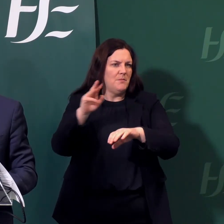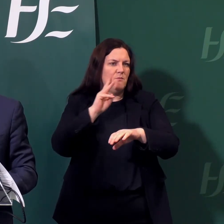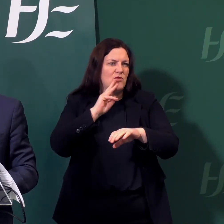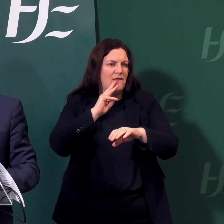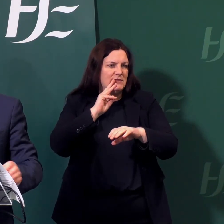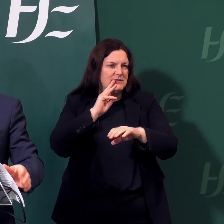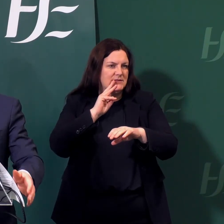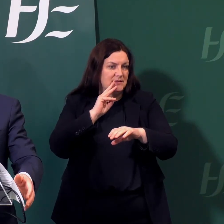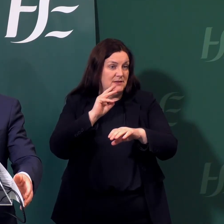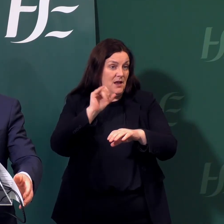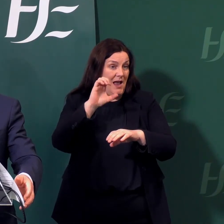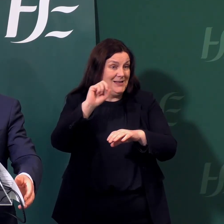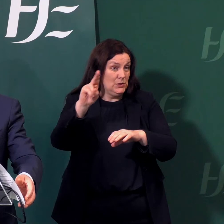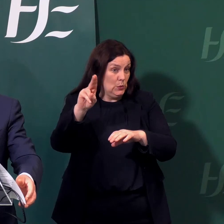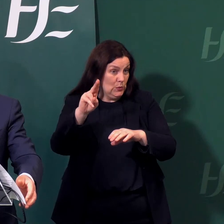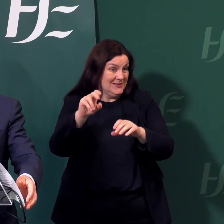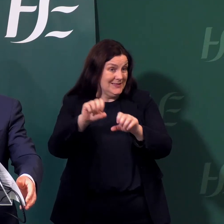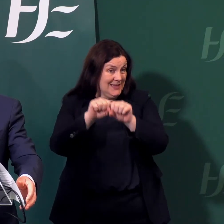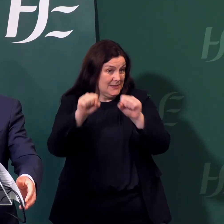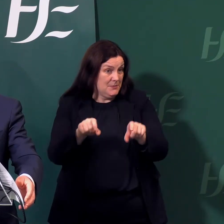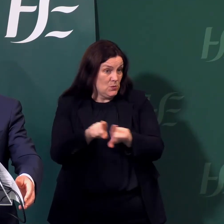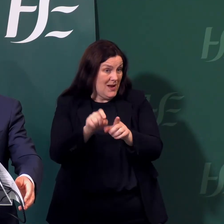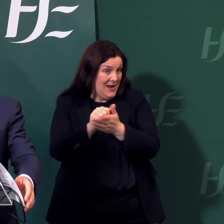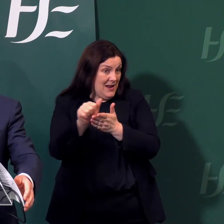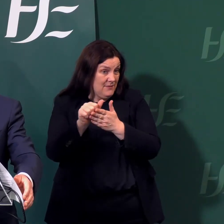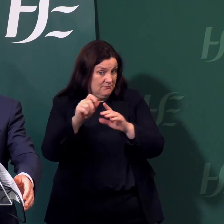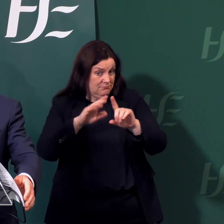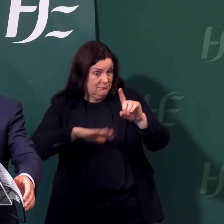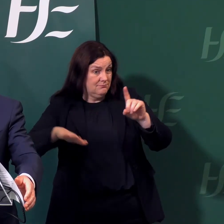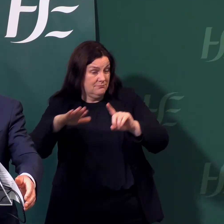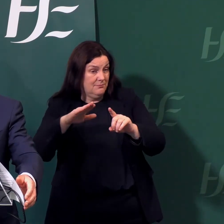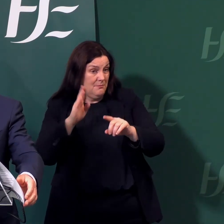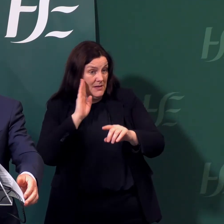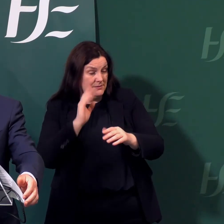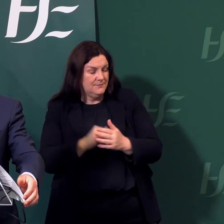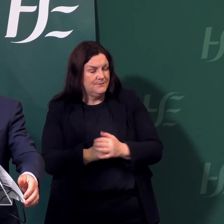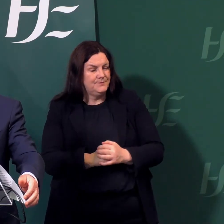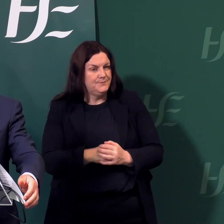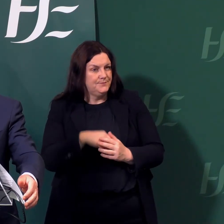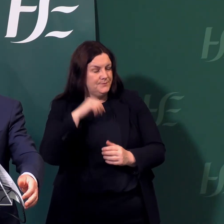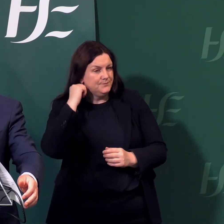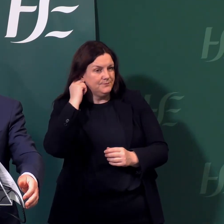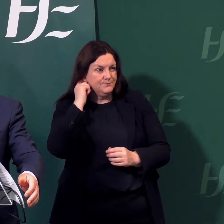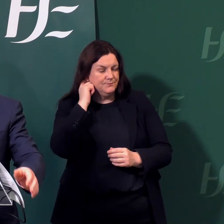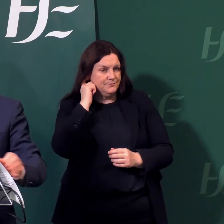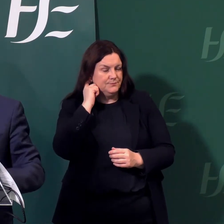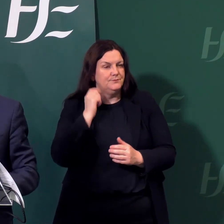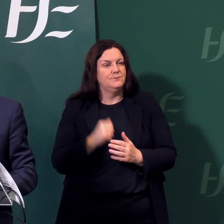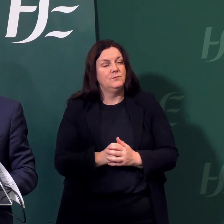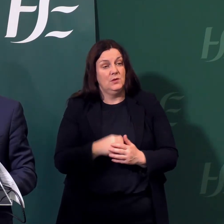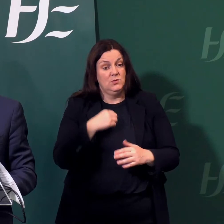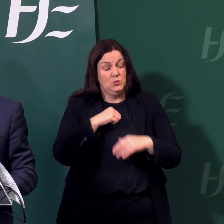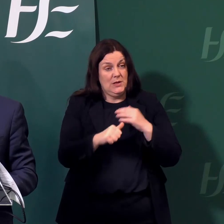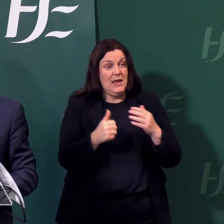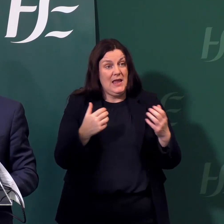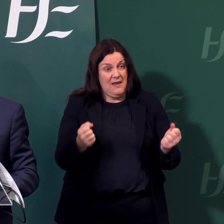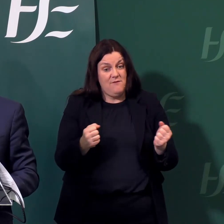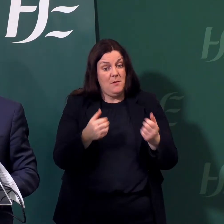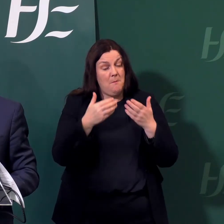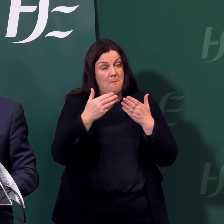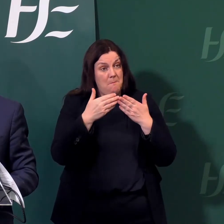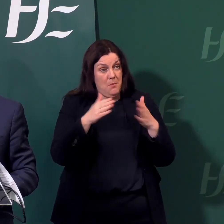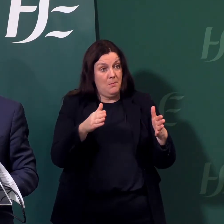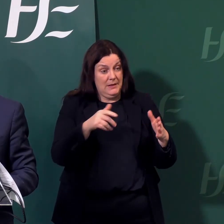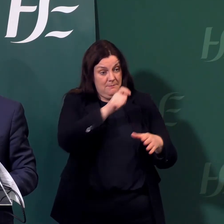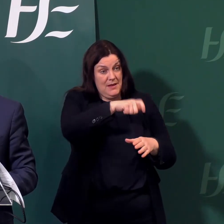system. To date, over 17,500 public patients have received treatment through the agreement